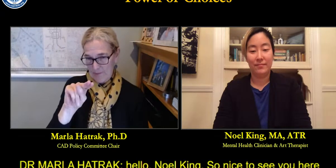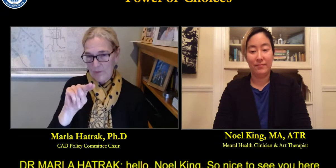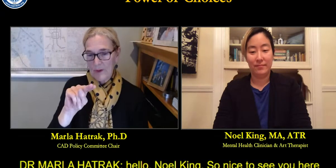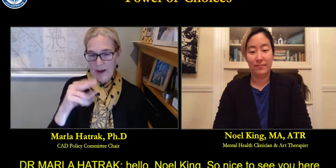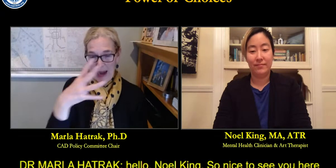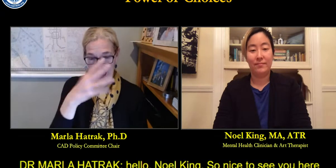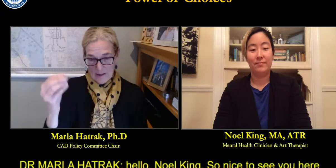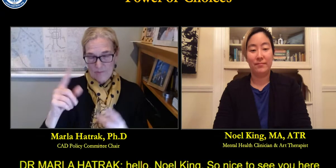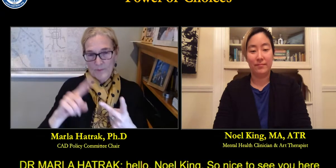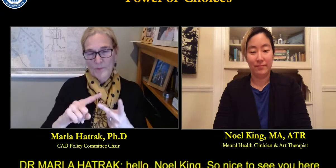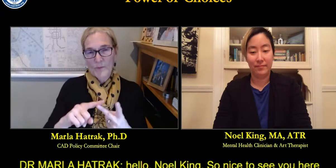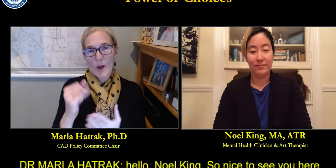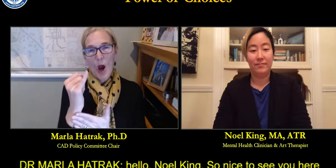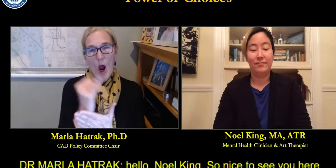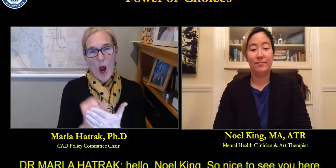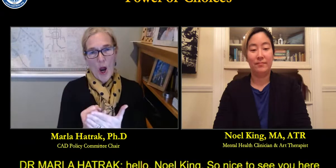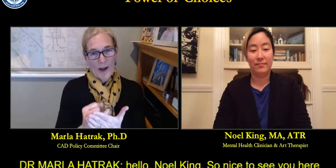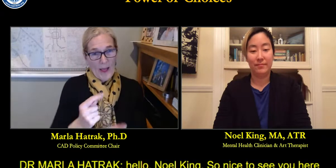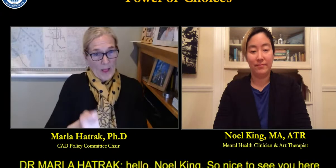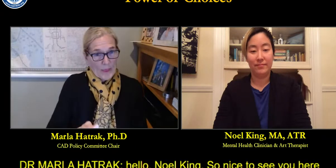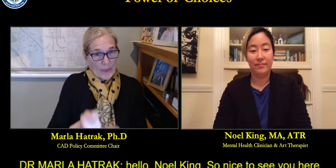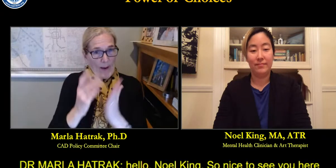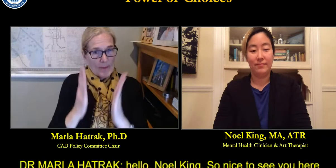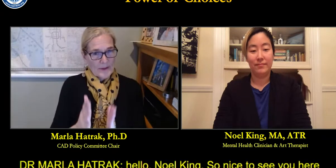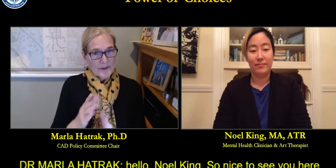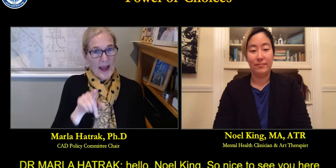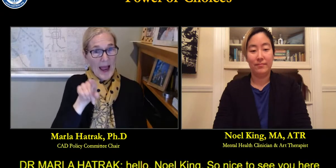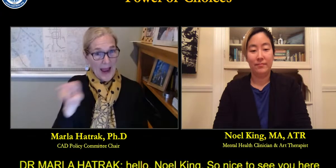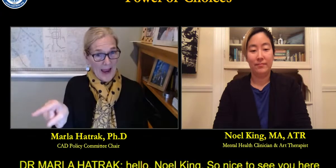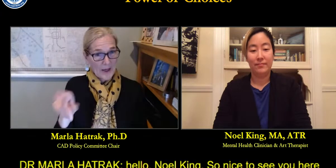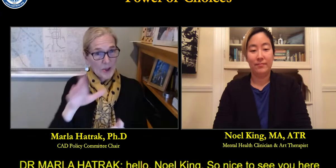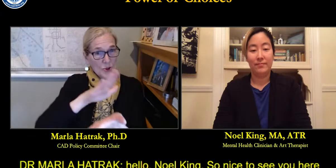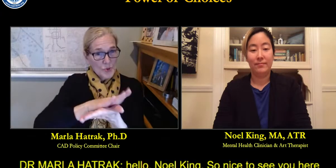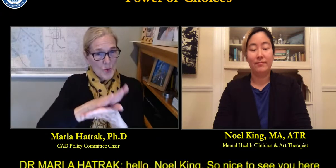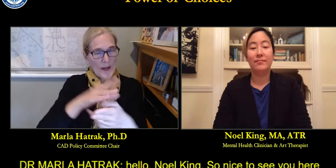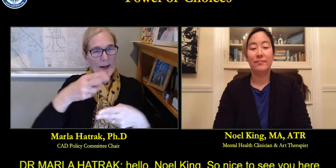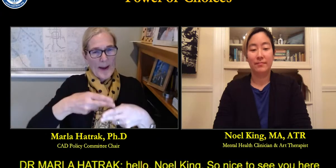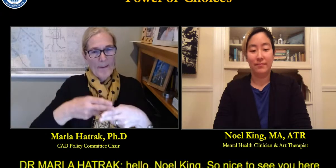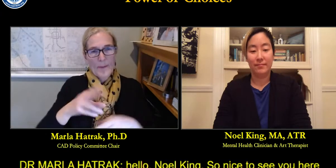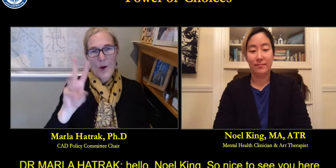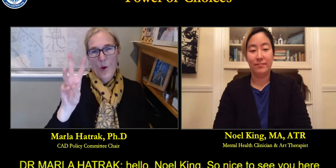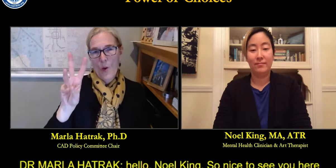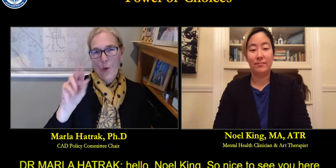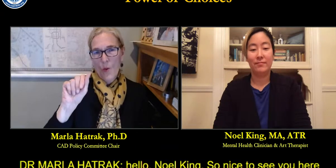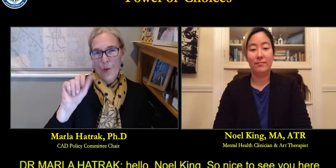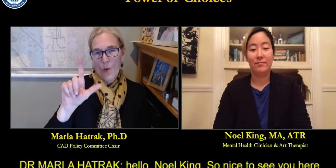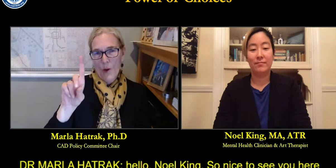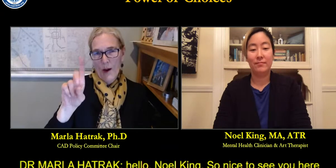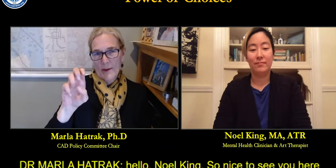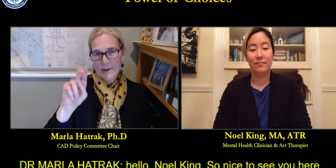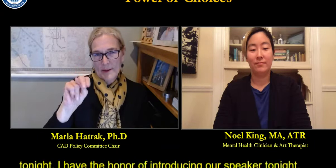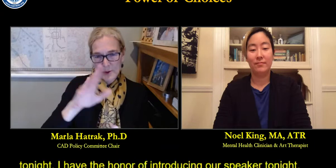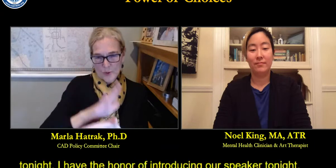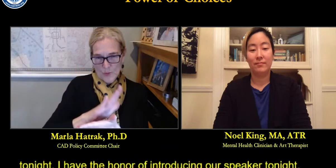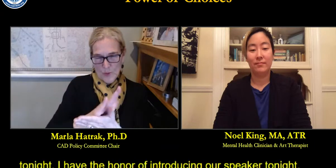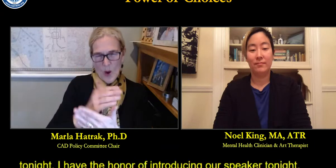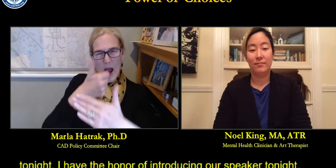Noel King is currently a mental health clinician as well as an art therapist